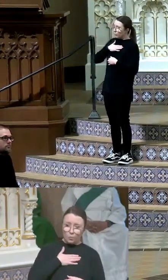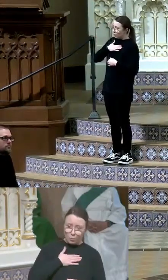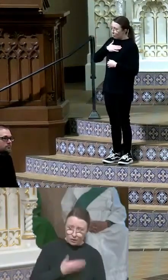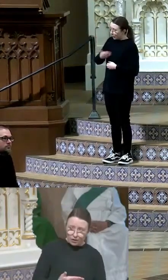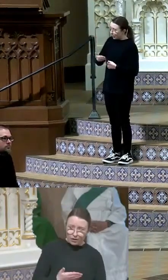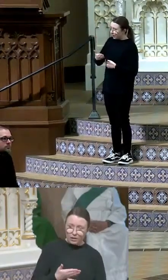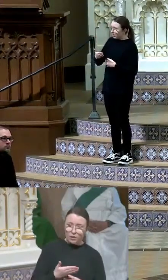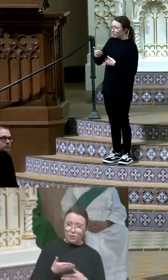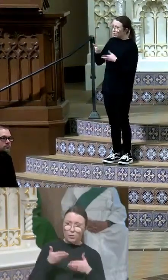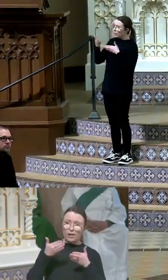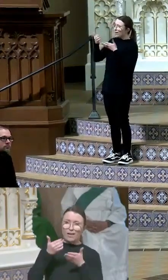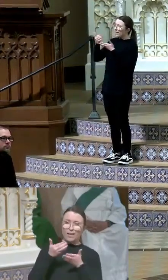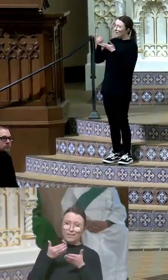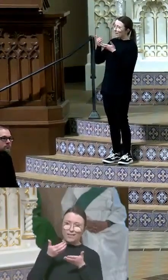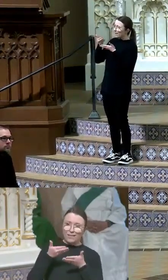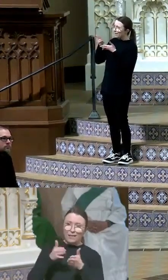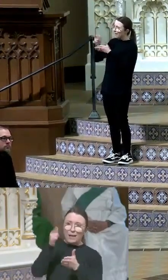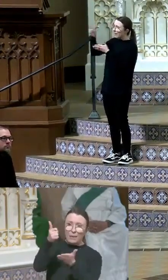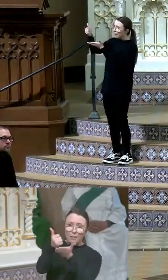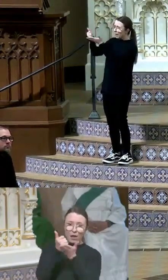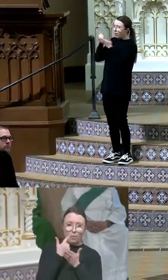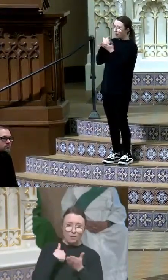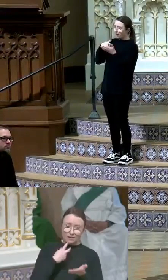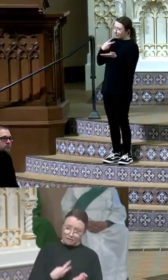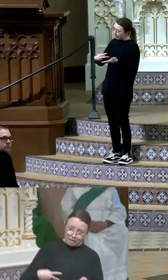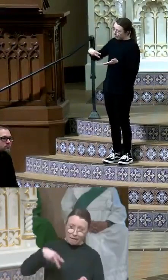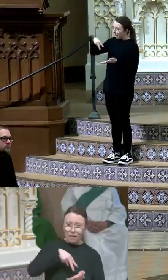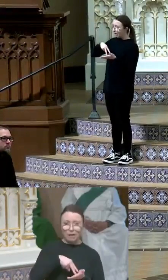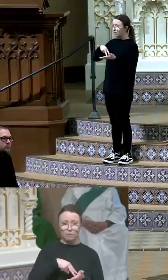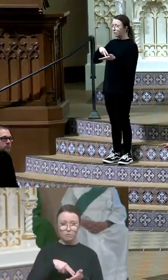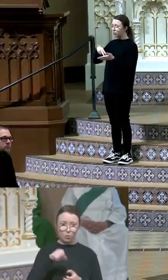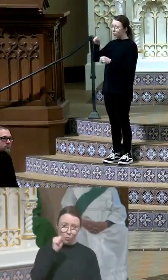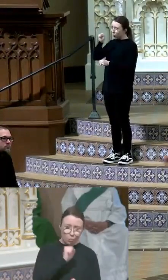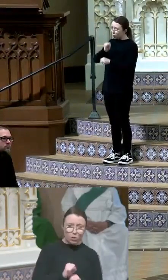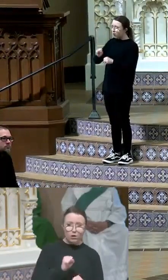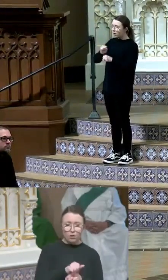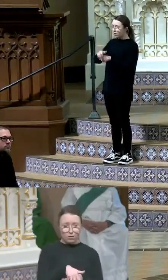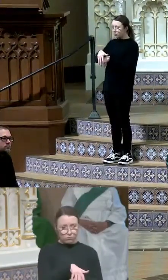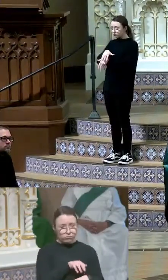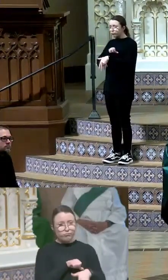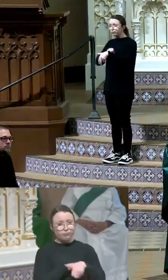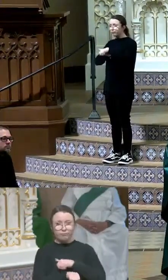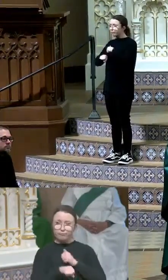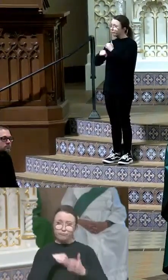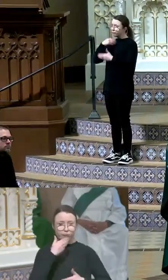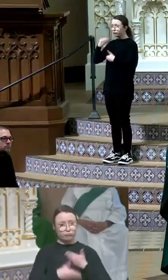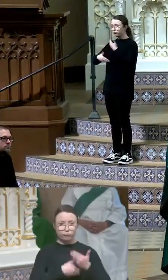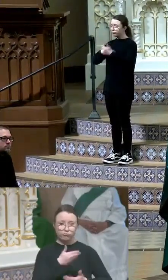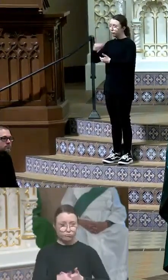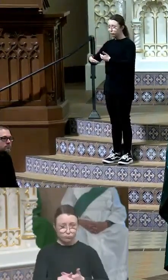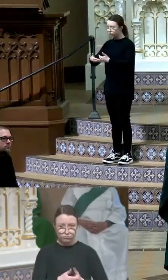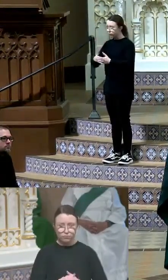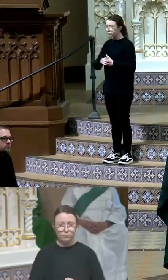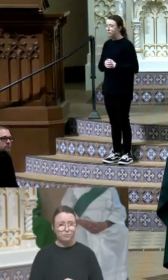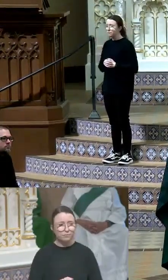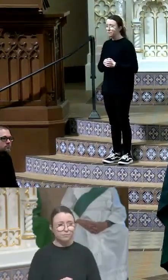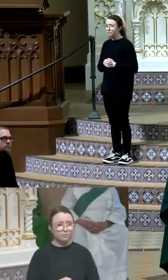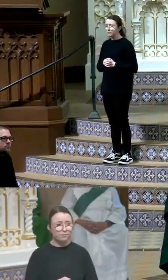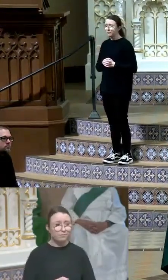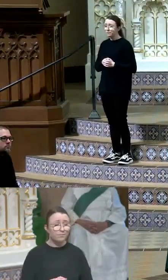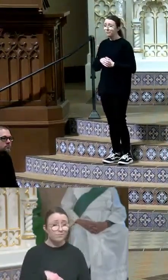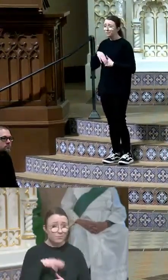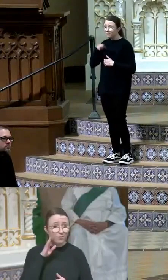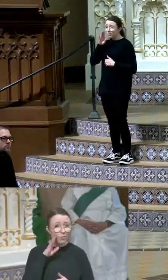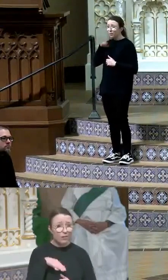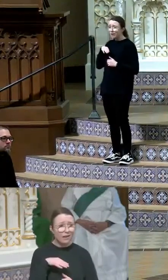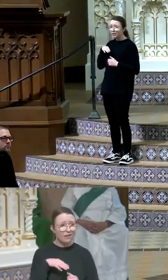say, amidst all of that that is compelling us to stay in that bed, you can do